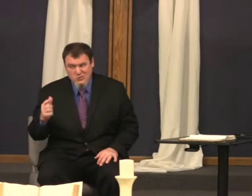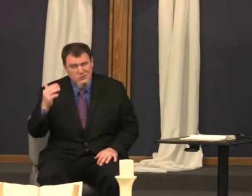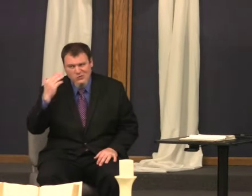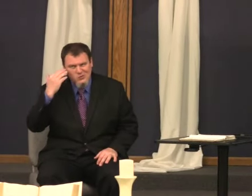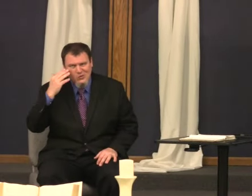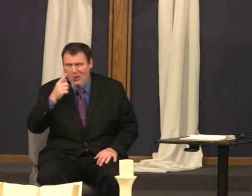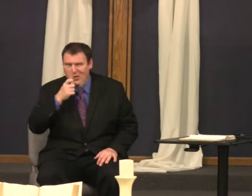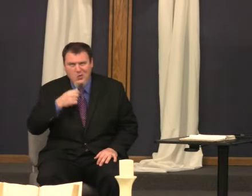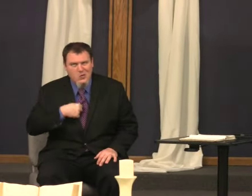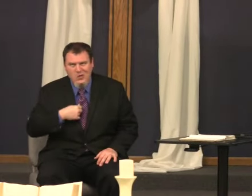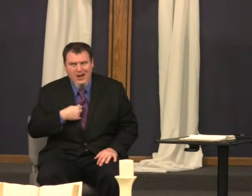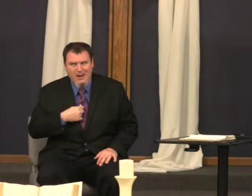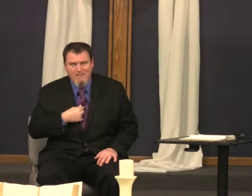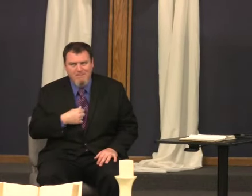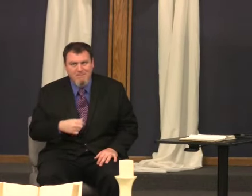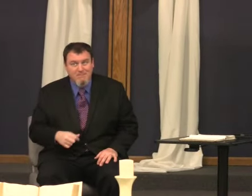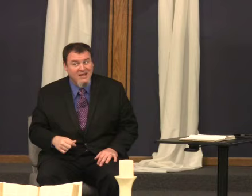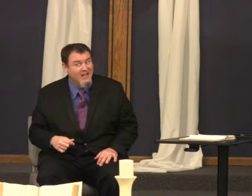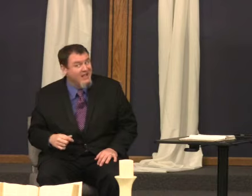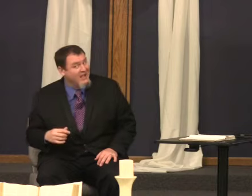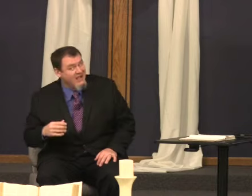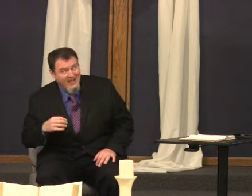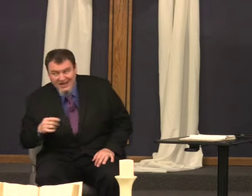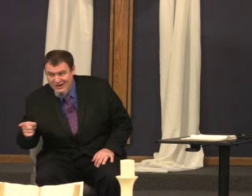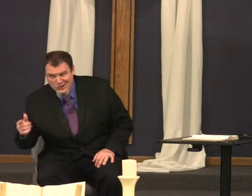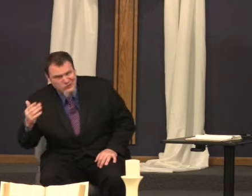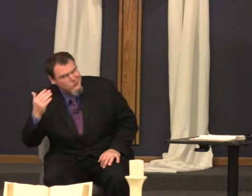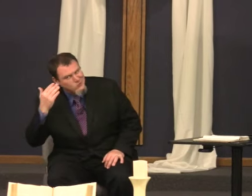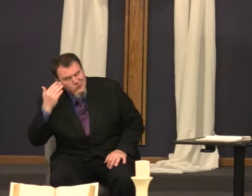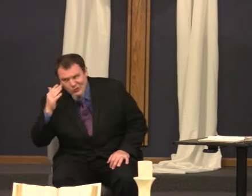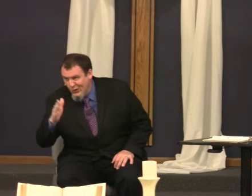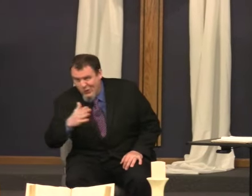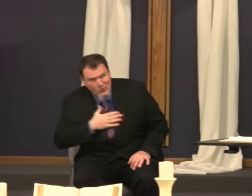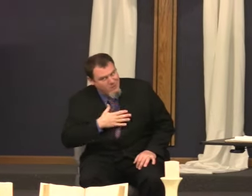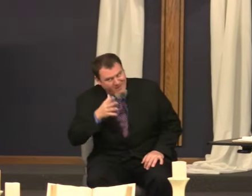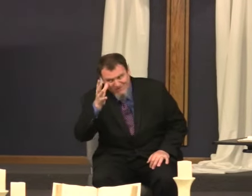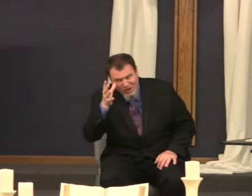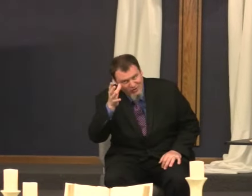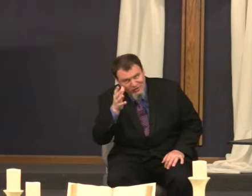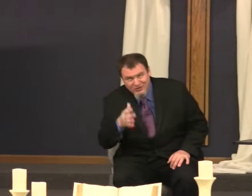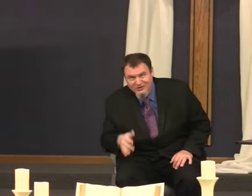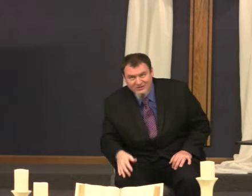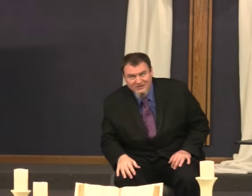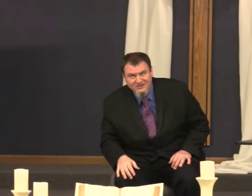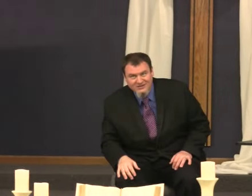Jesus said, you don't know who I am. And you don't know my Father.